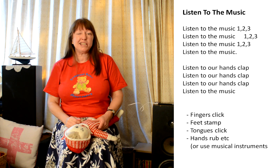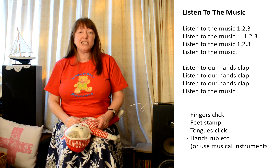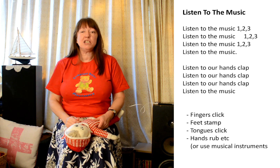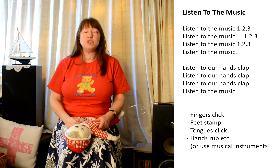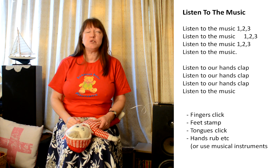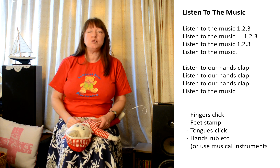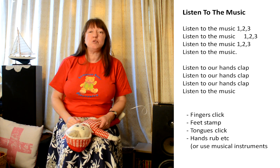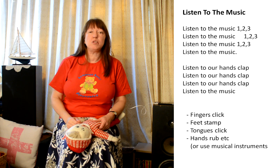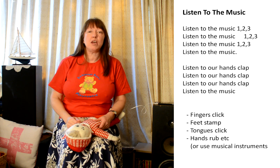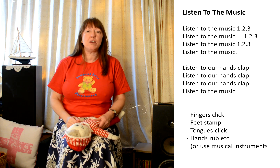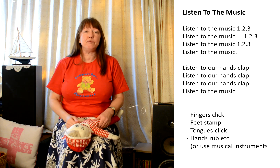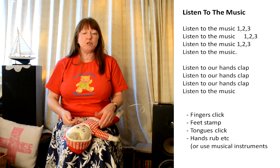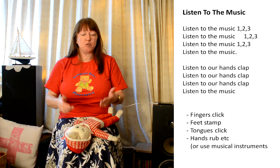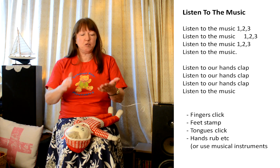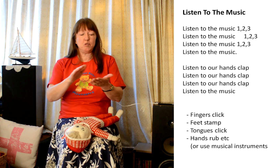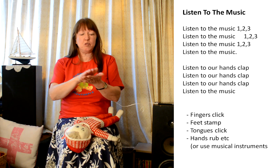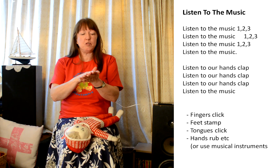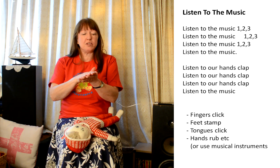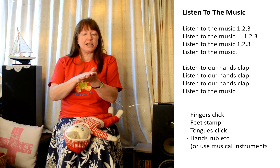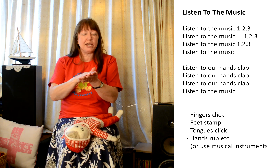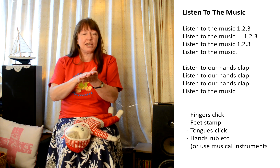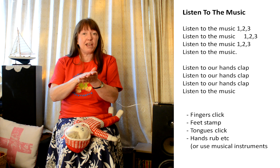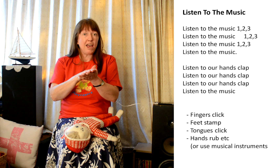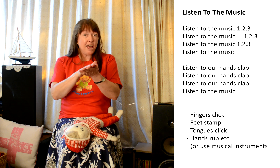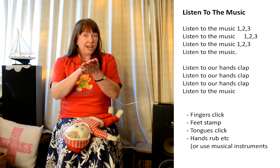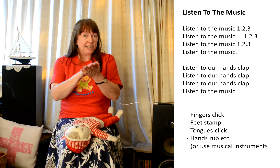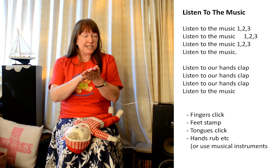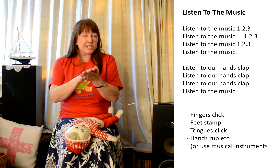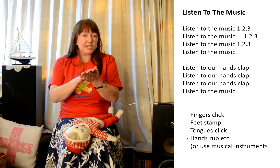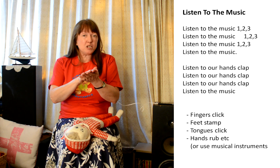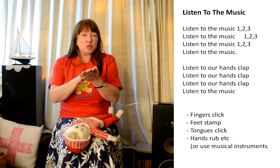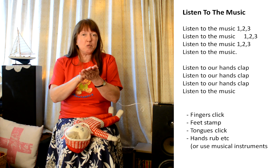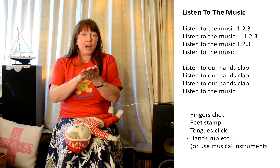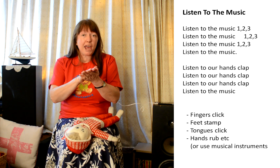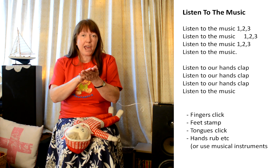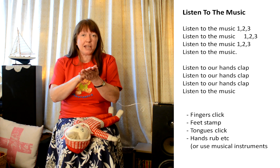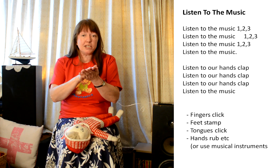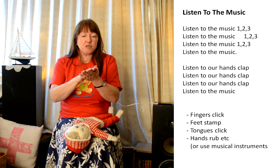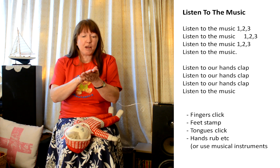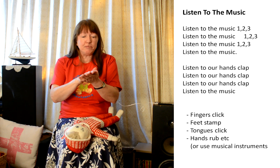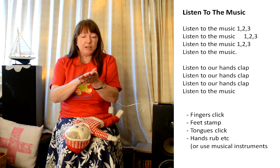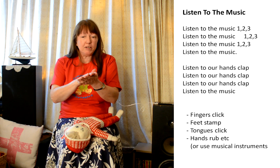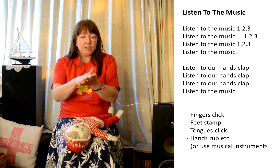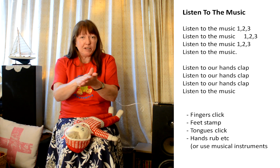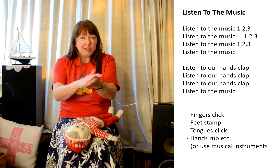Listen to the music. Listen to a hands drop.